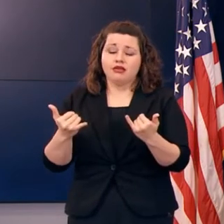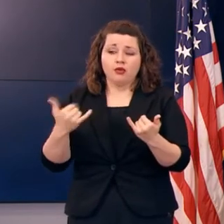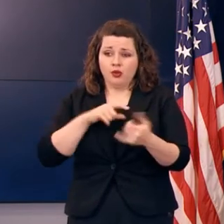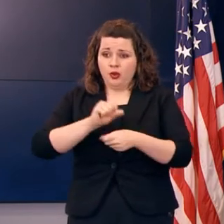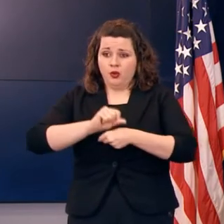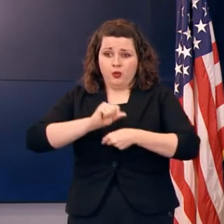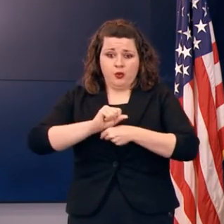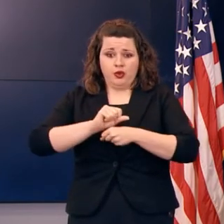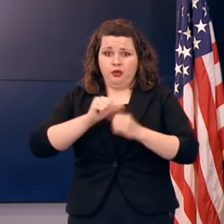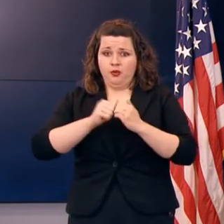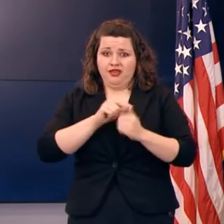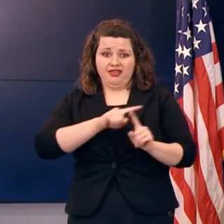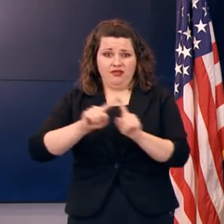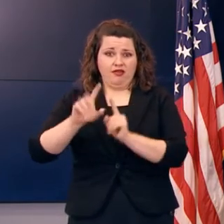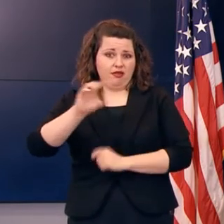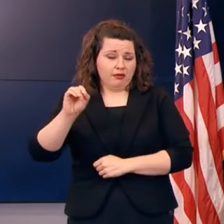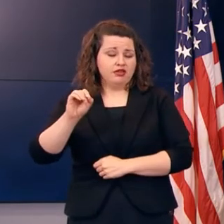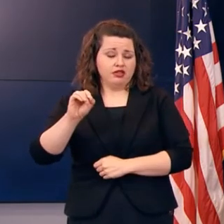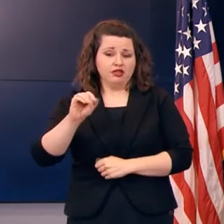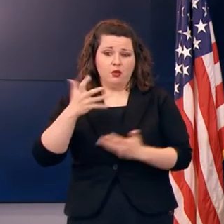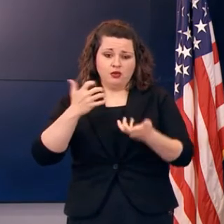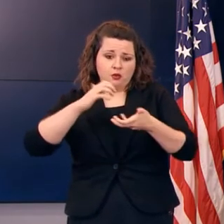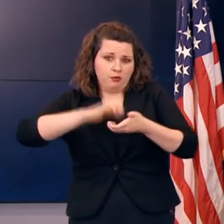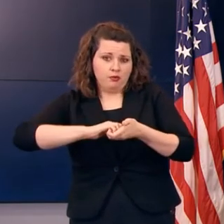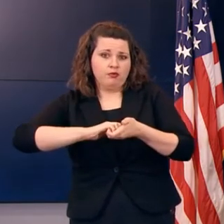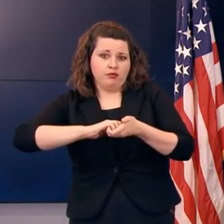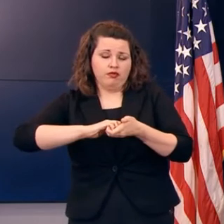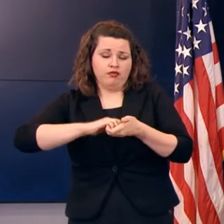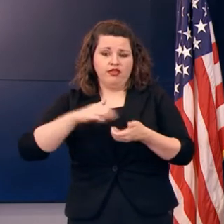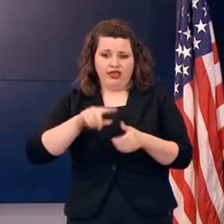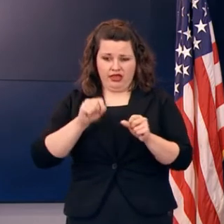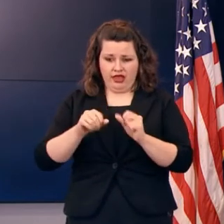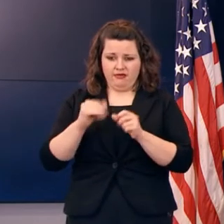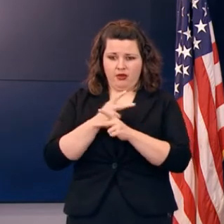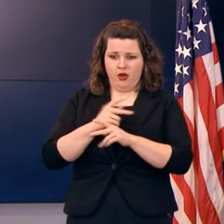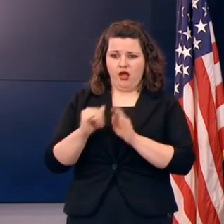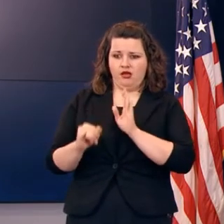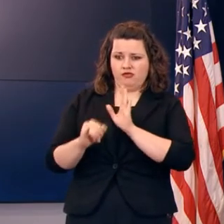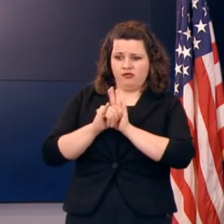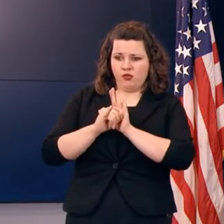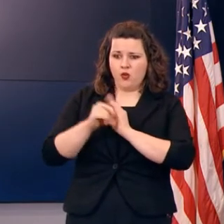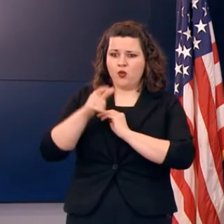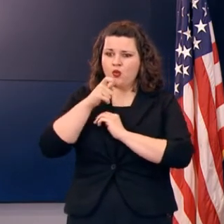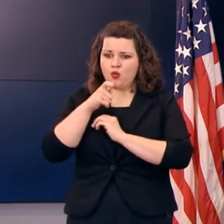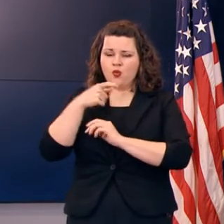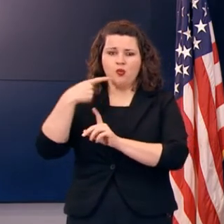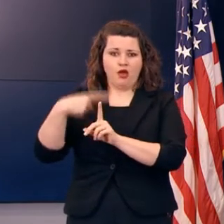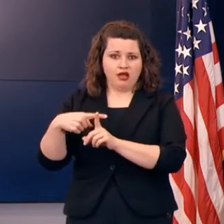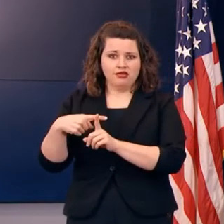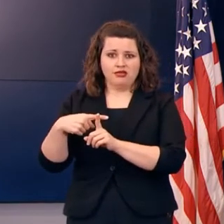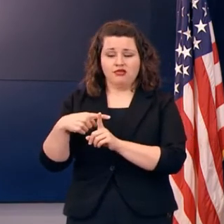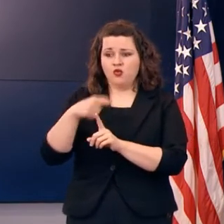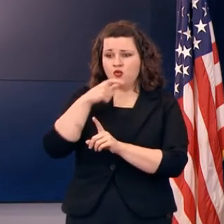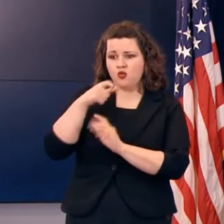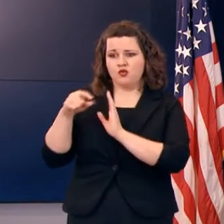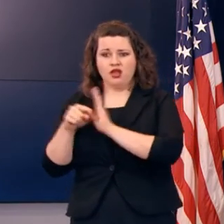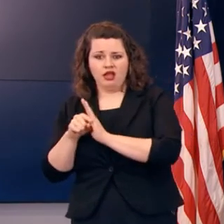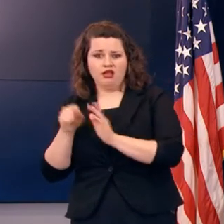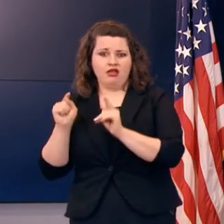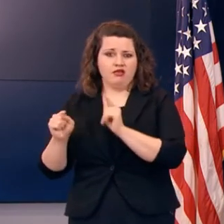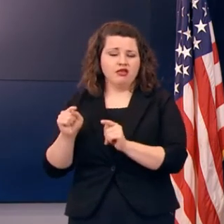with our facilities to partner with them so that they can find out who's testing positive and who's testing negative, so that we